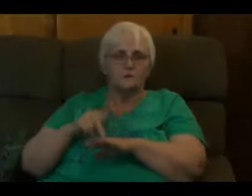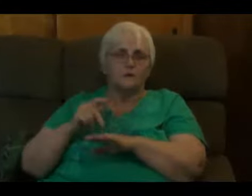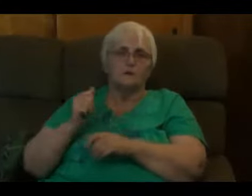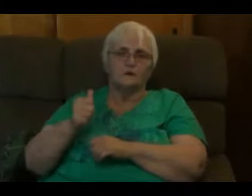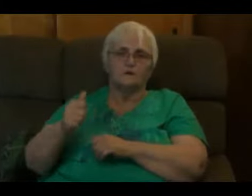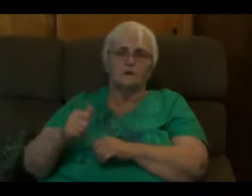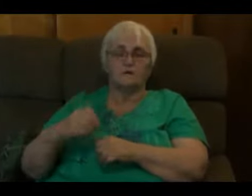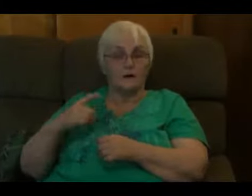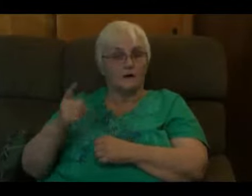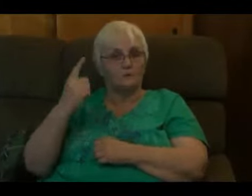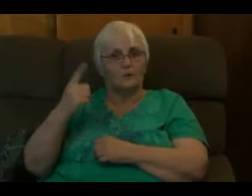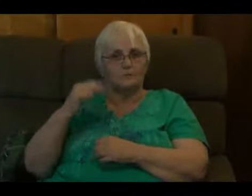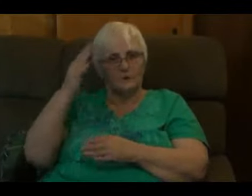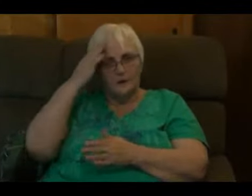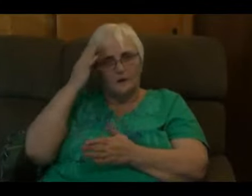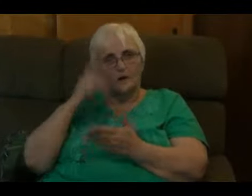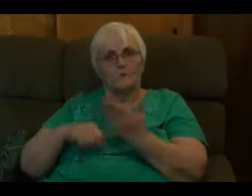Had one, but you know what? It's more now.